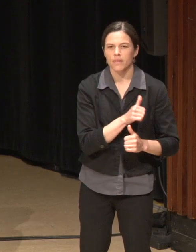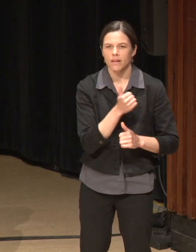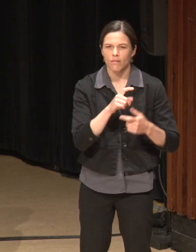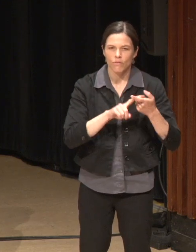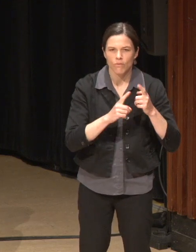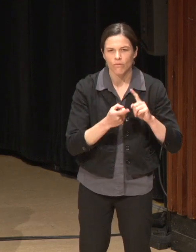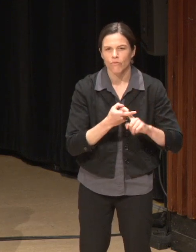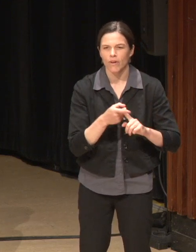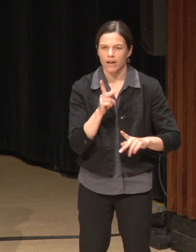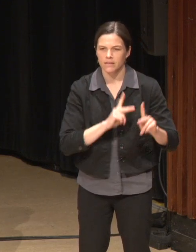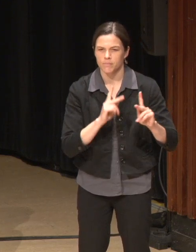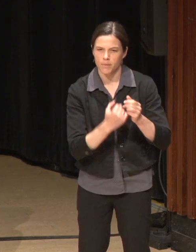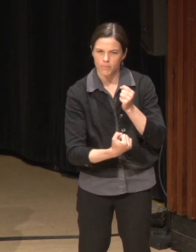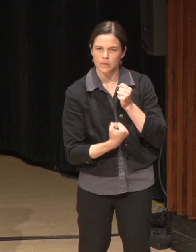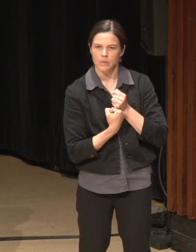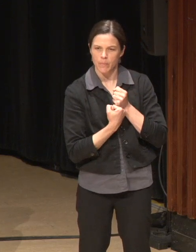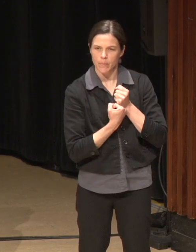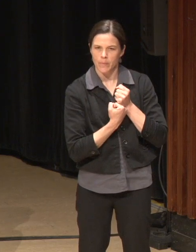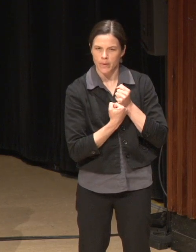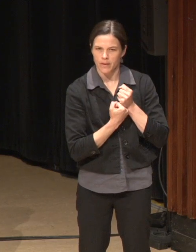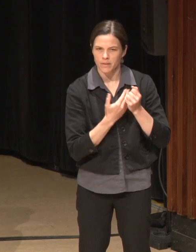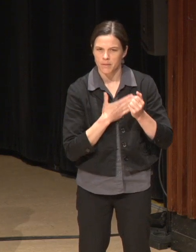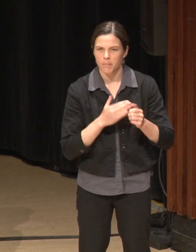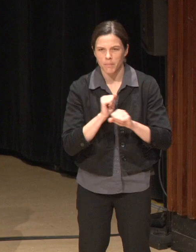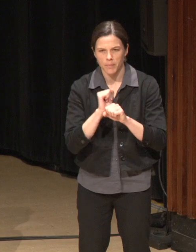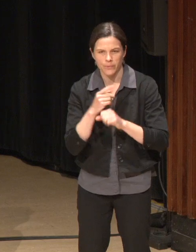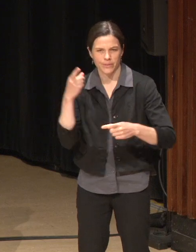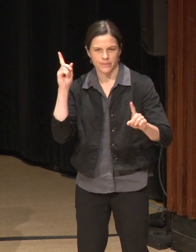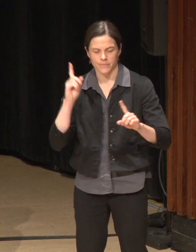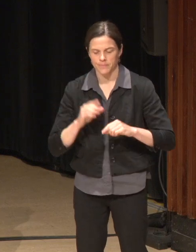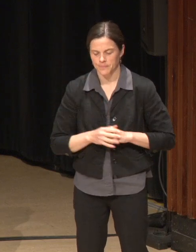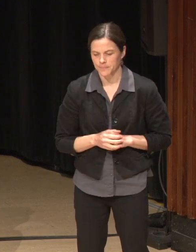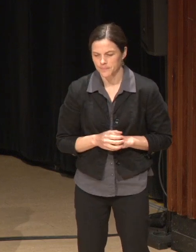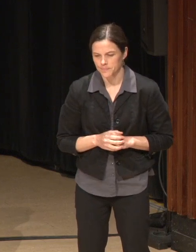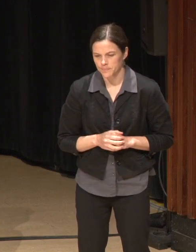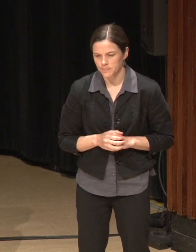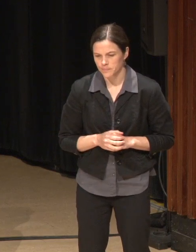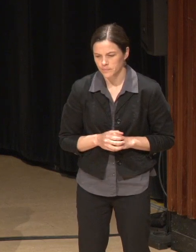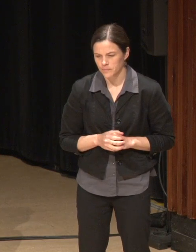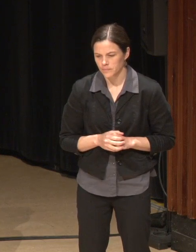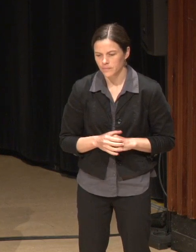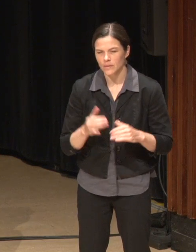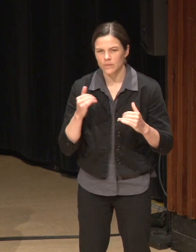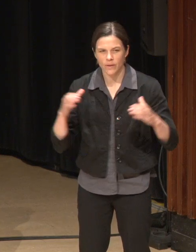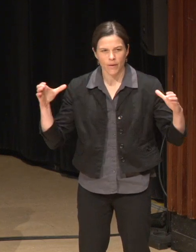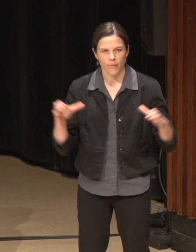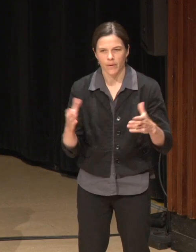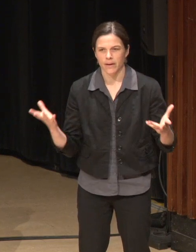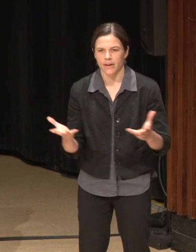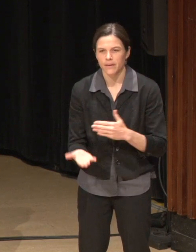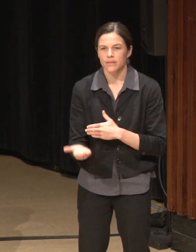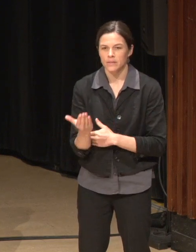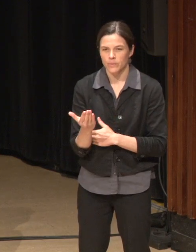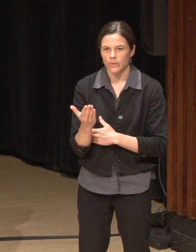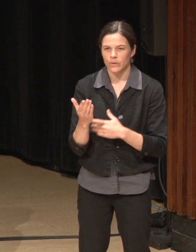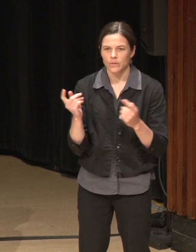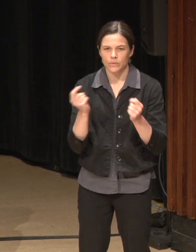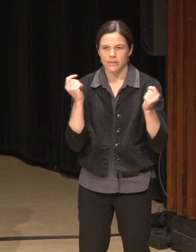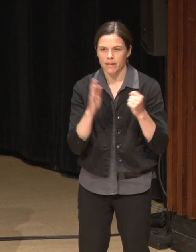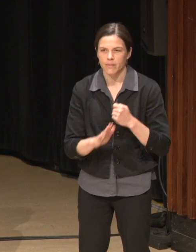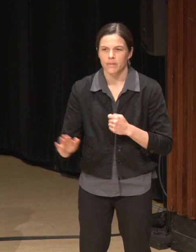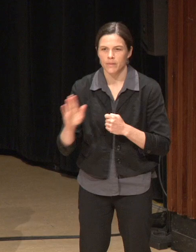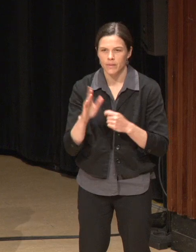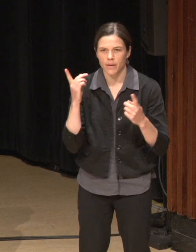who have supported me in my success. Graduates, as we come together this morning to celebrate your